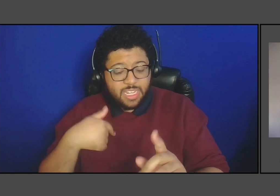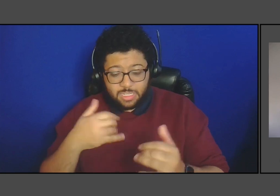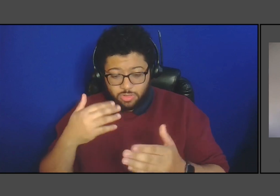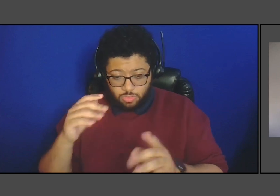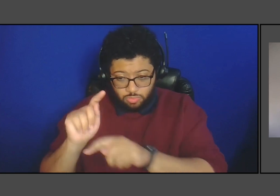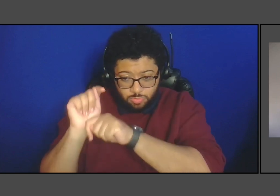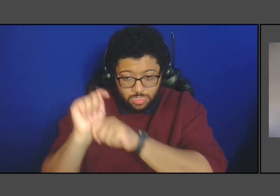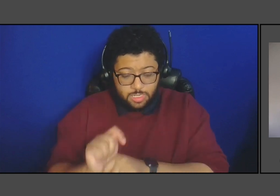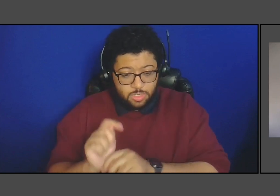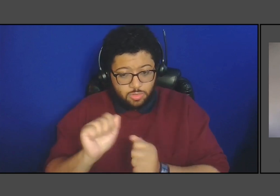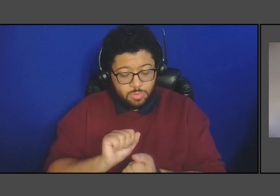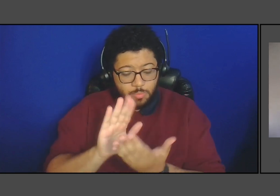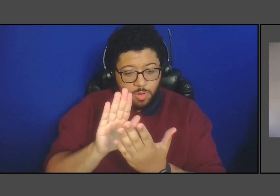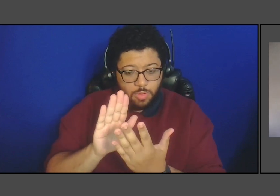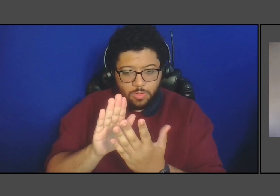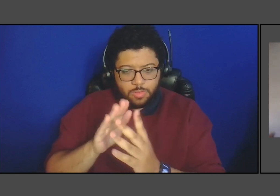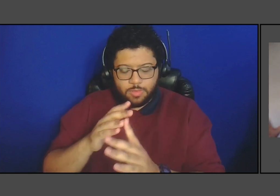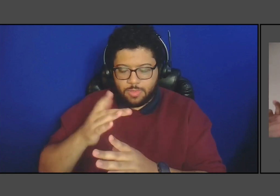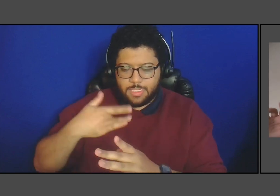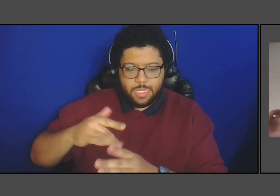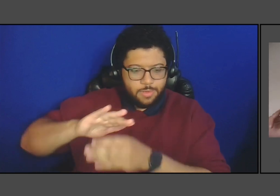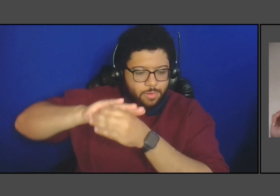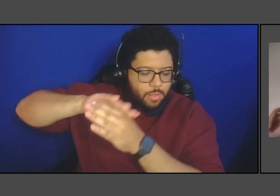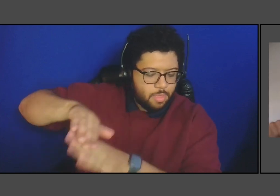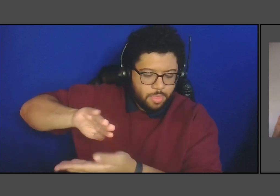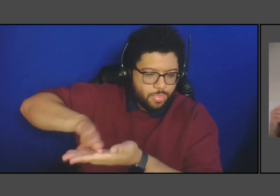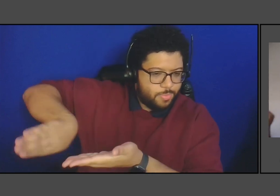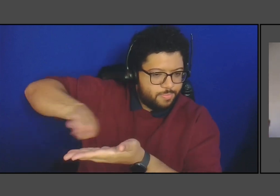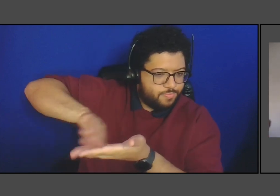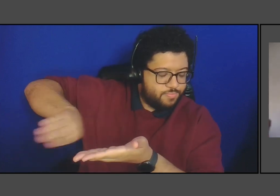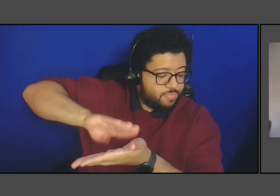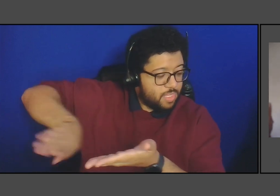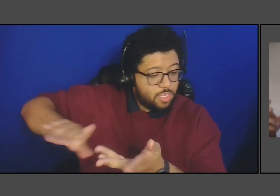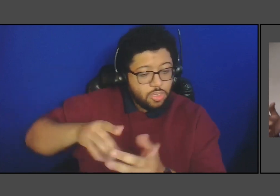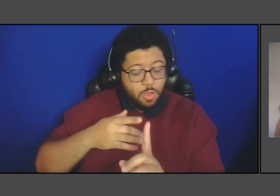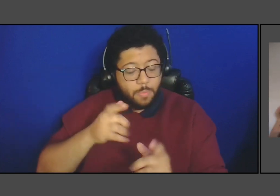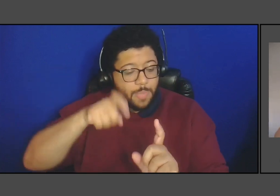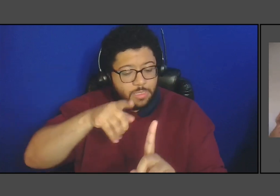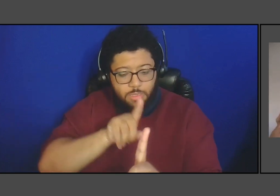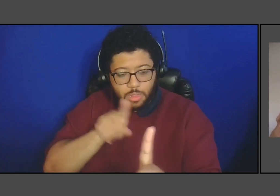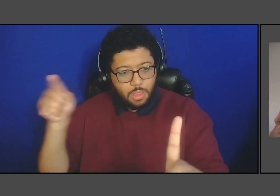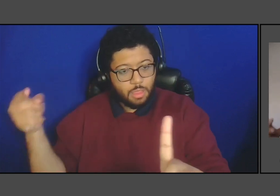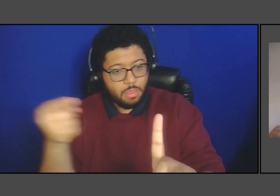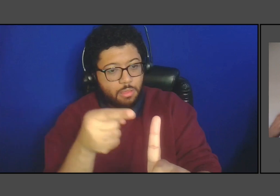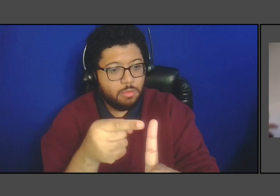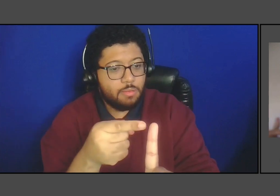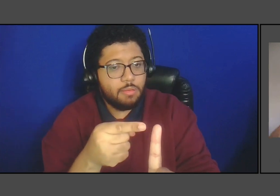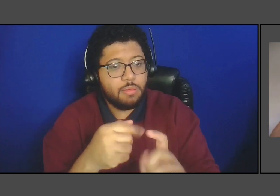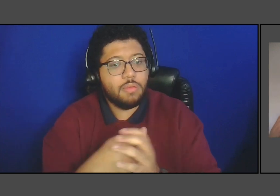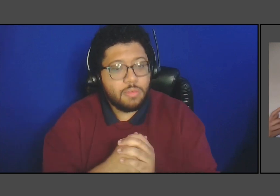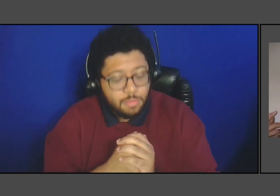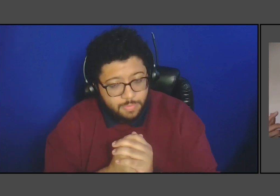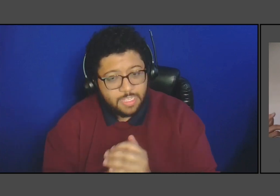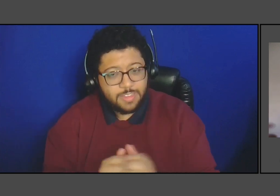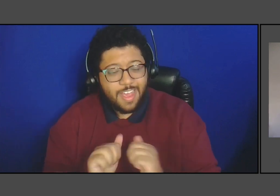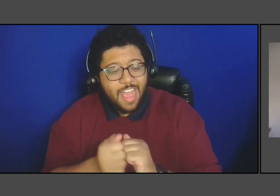generation, yeah, I'm thinking about, how do you continually like use what you have and